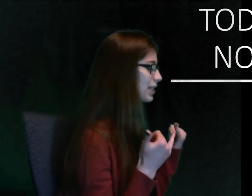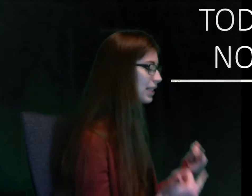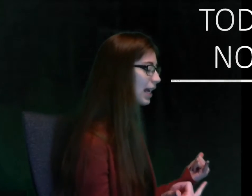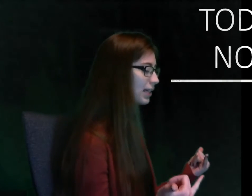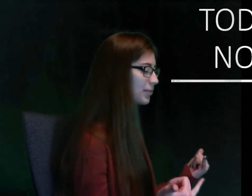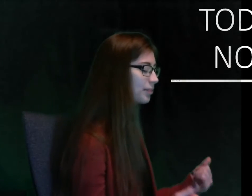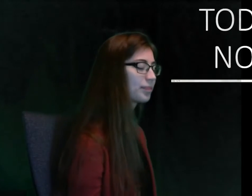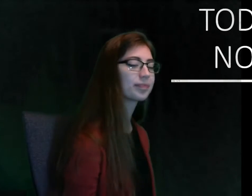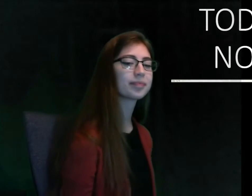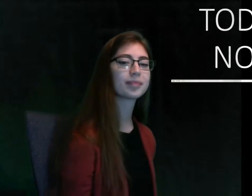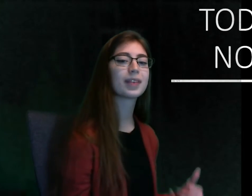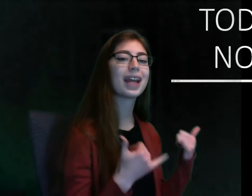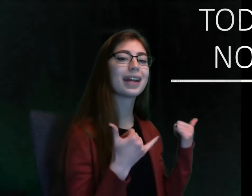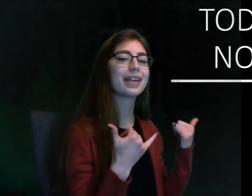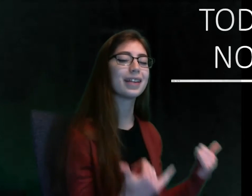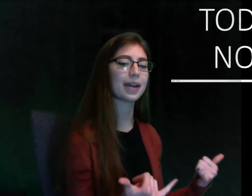Today. Now.